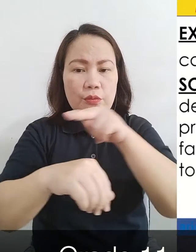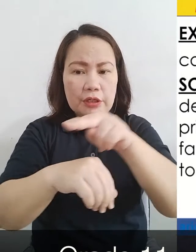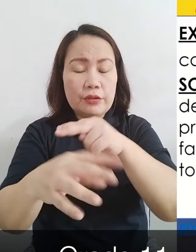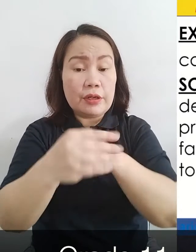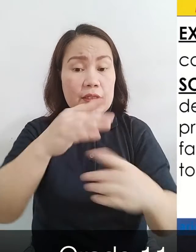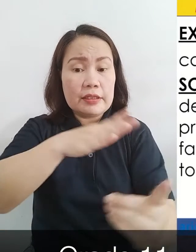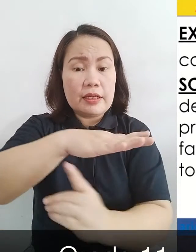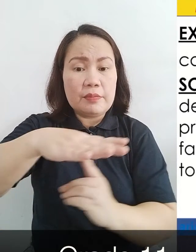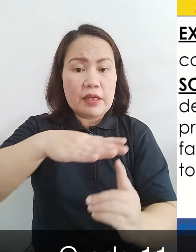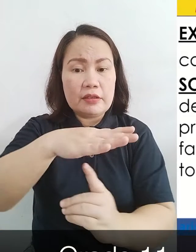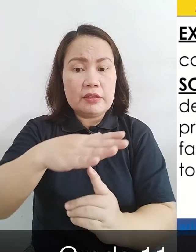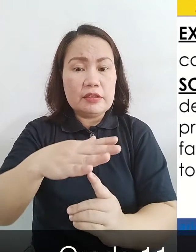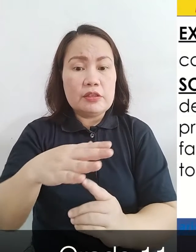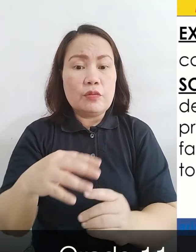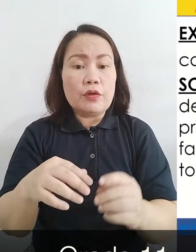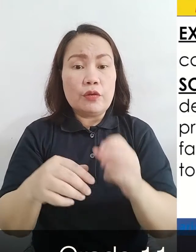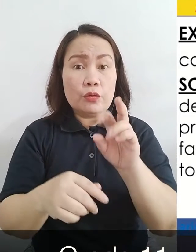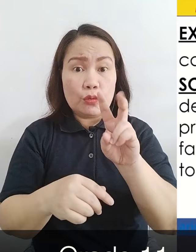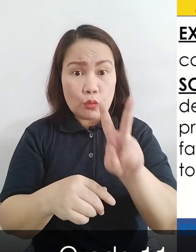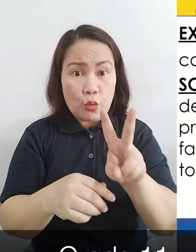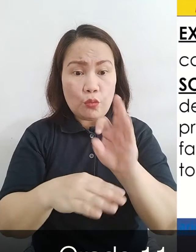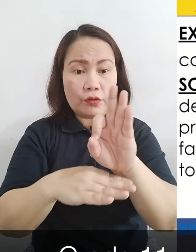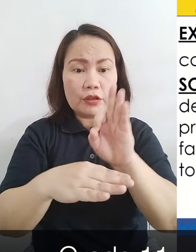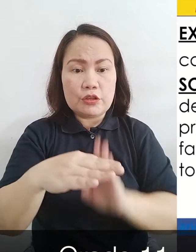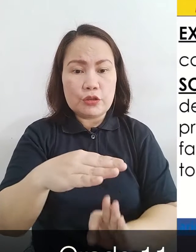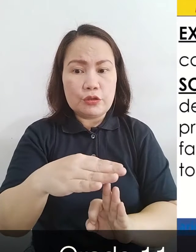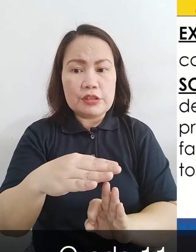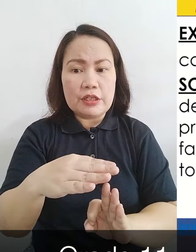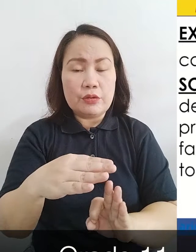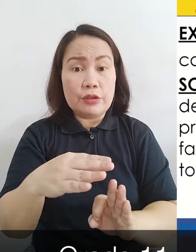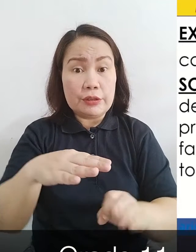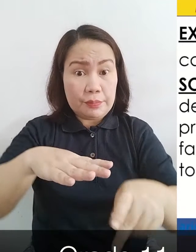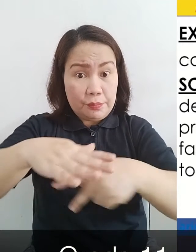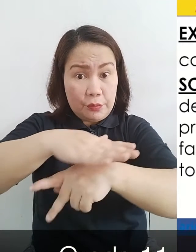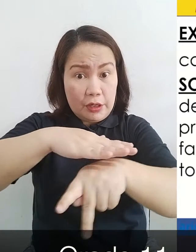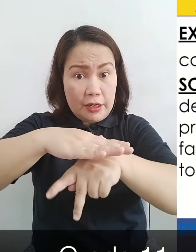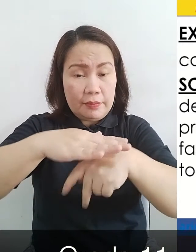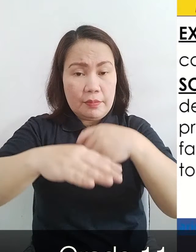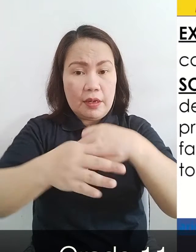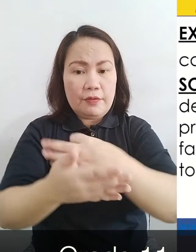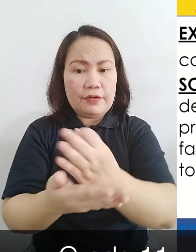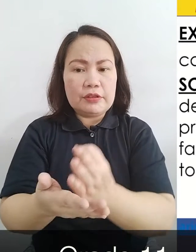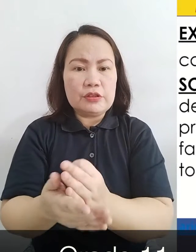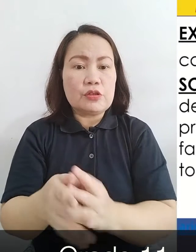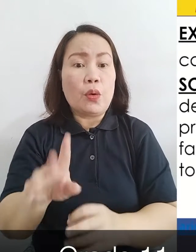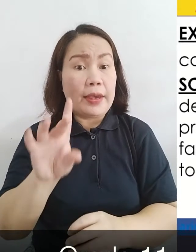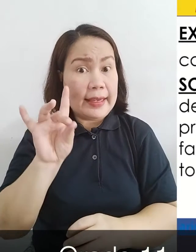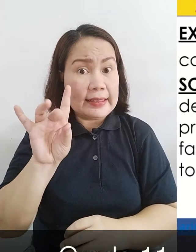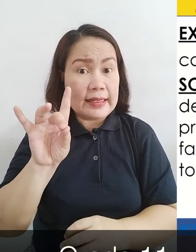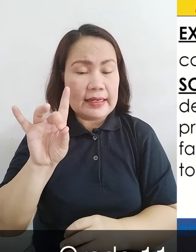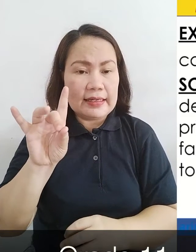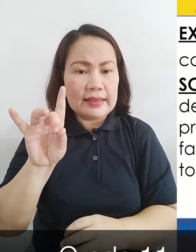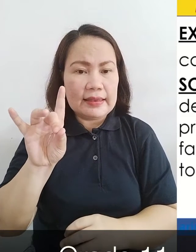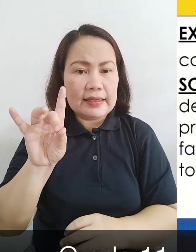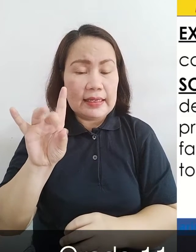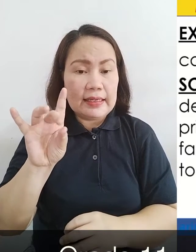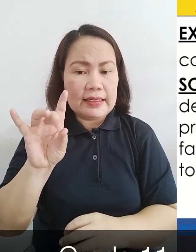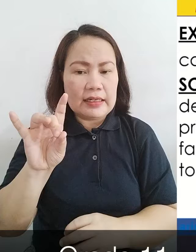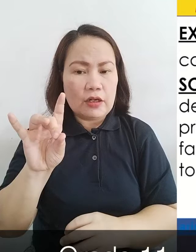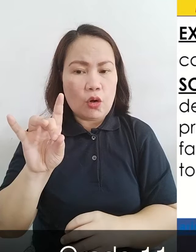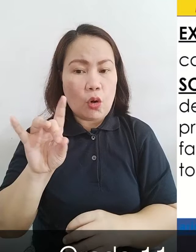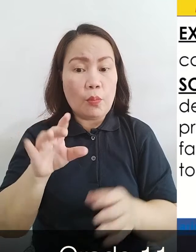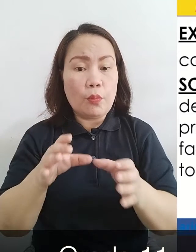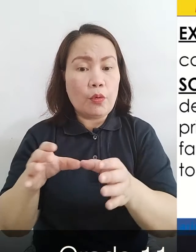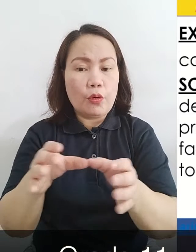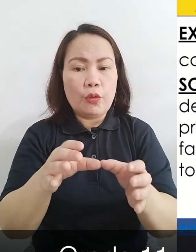into their prime factors. So, ano ba yung mga prime factors ng 21 saka 8? Multiply and cancel